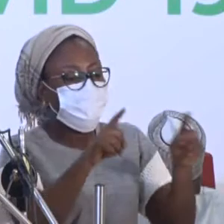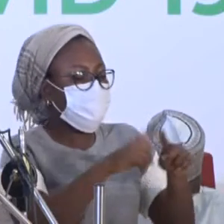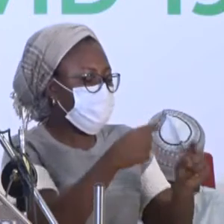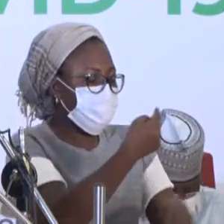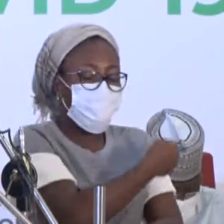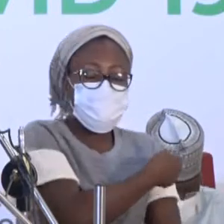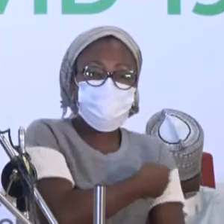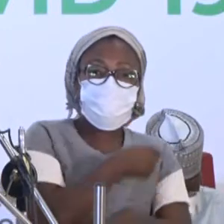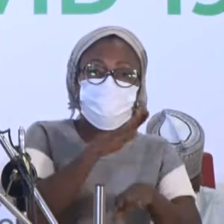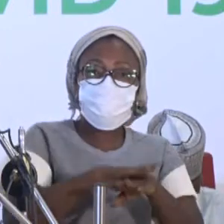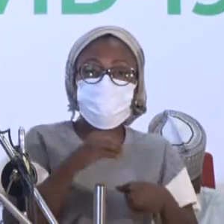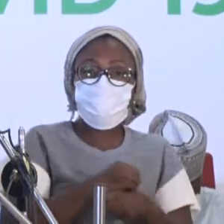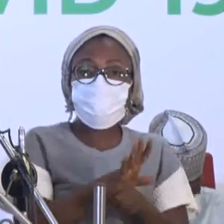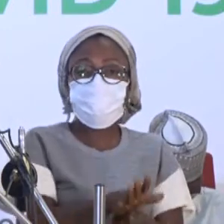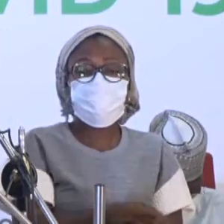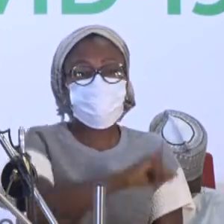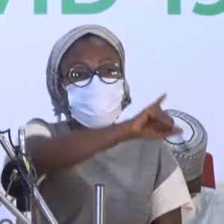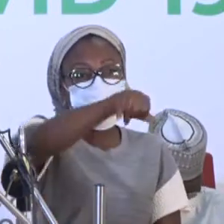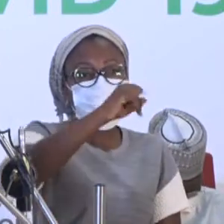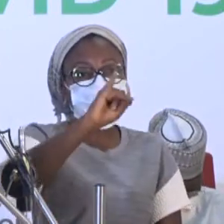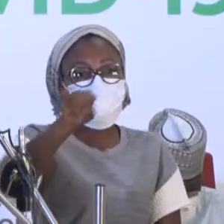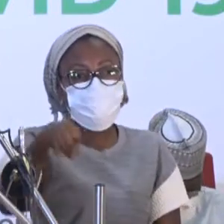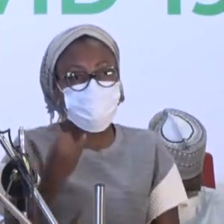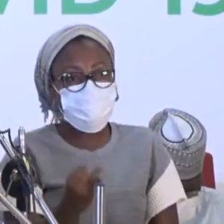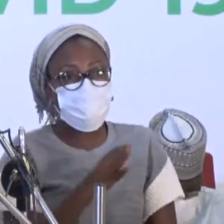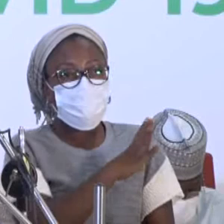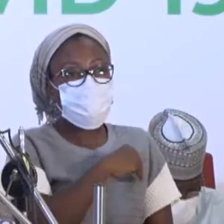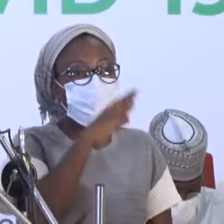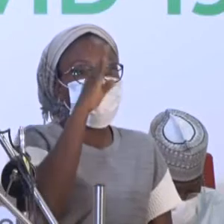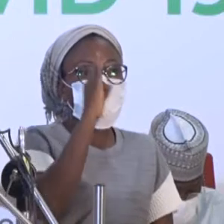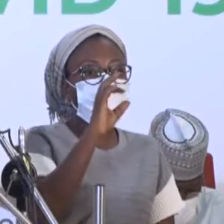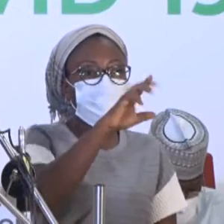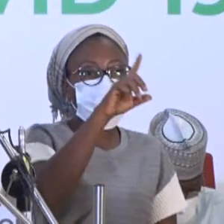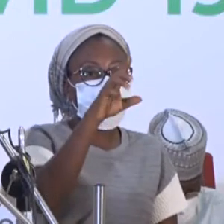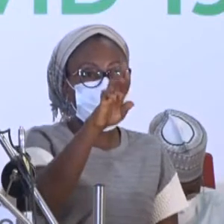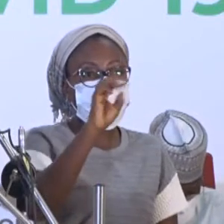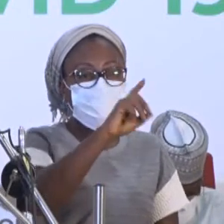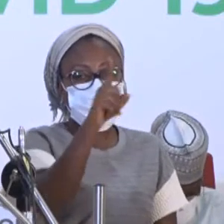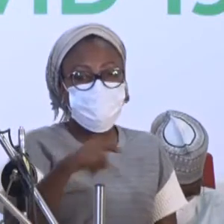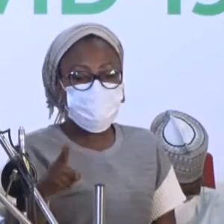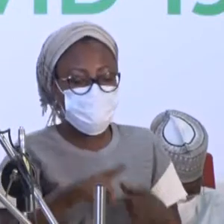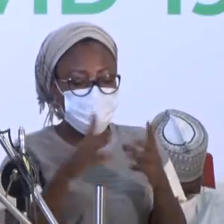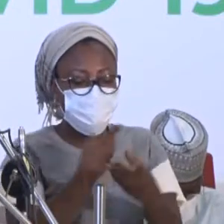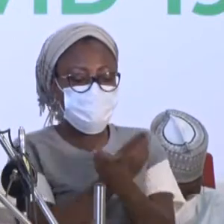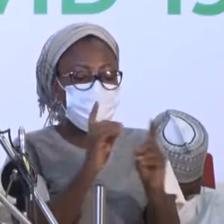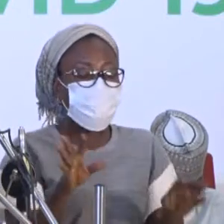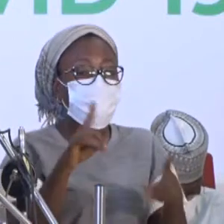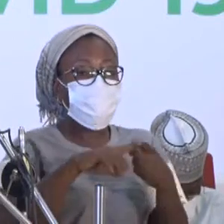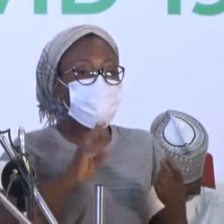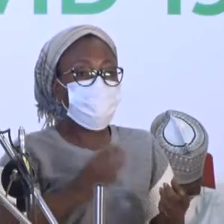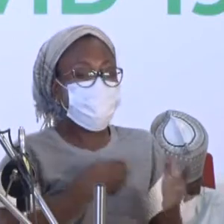AstraZeneca, and the Johnson & Johnson COVID-19 vaccines to be delivered between March and